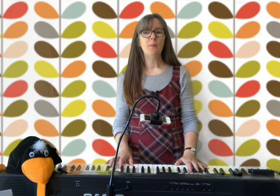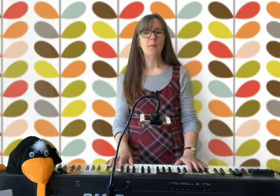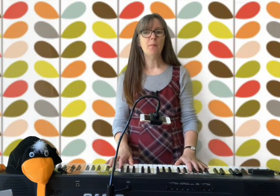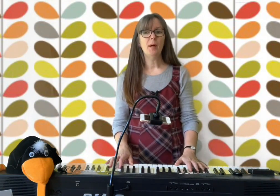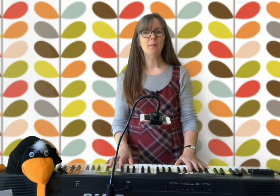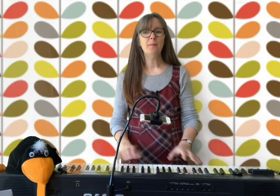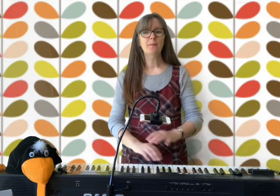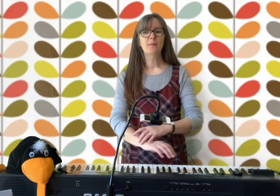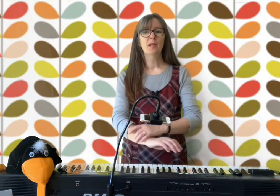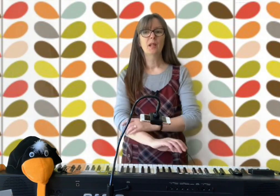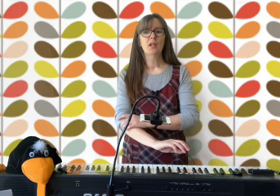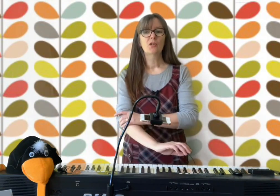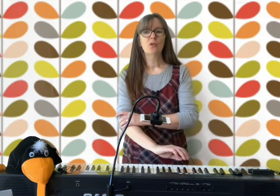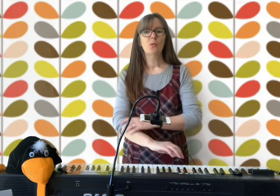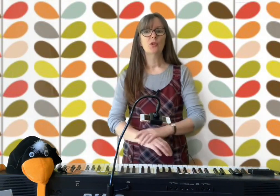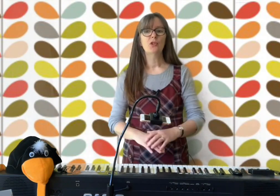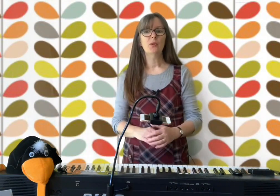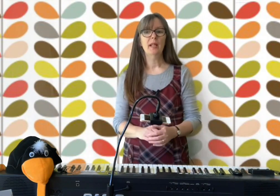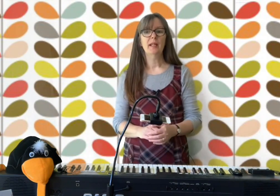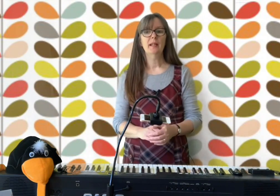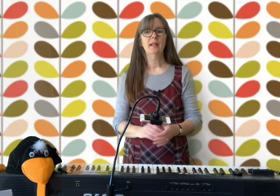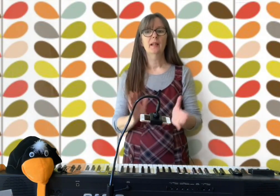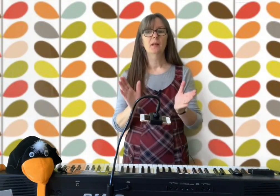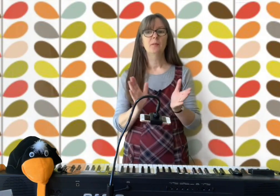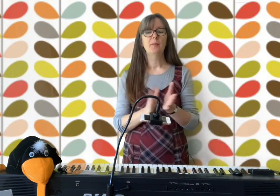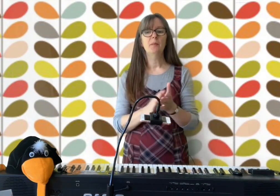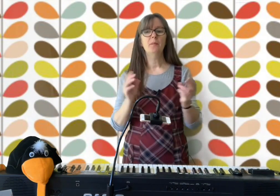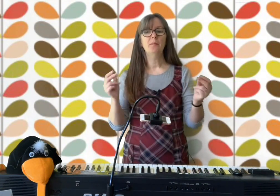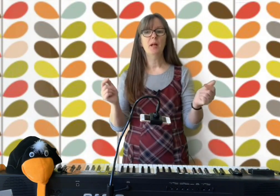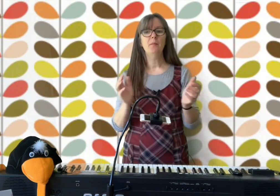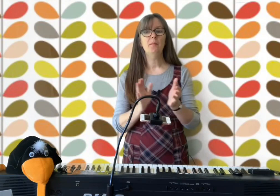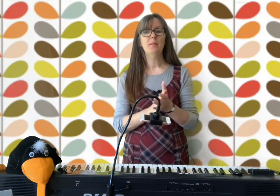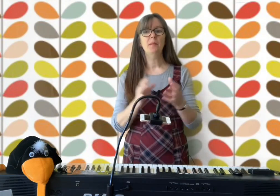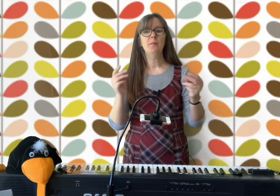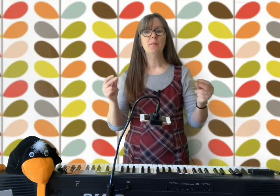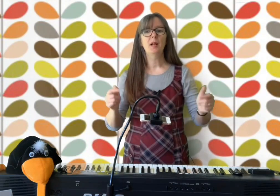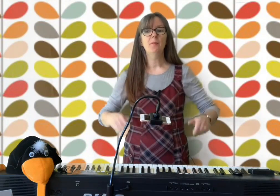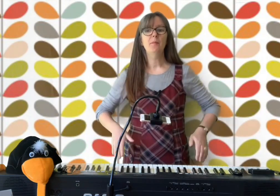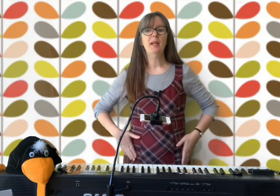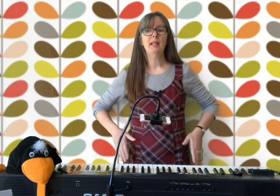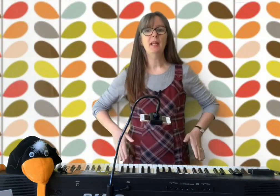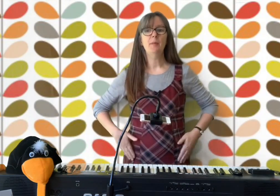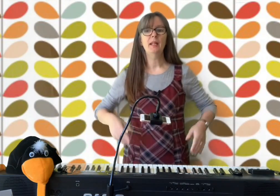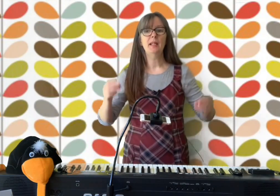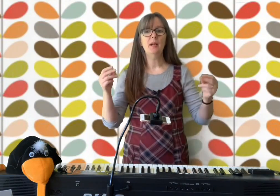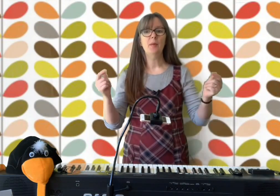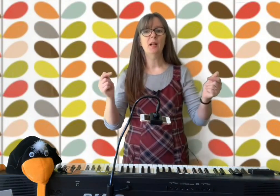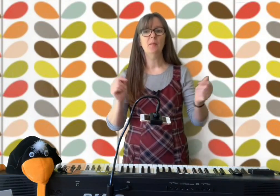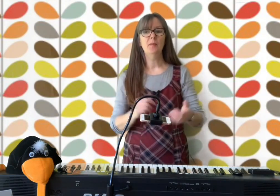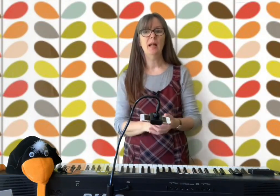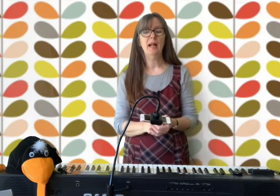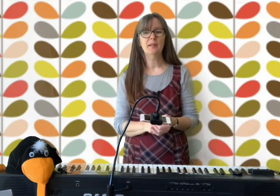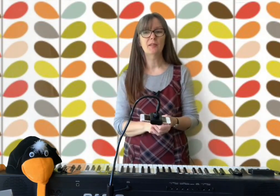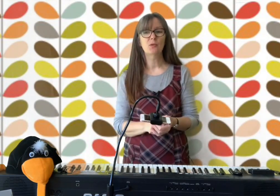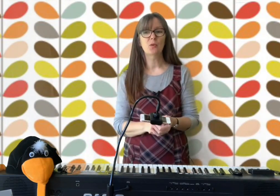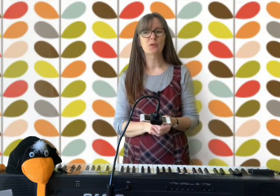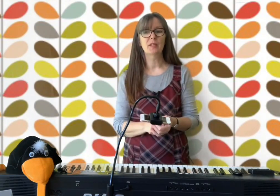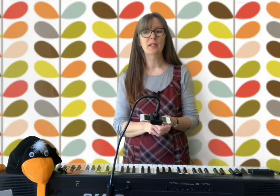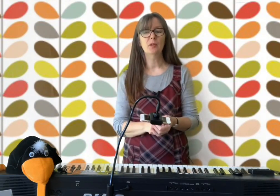Bim bum. So we're doing bim bum, biddy biddy bum, and so on. Here we